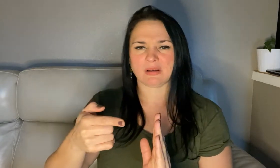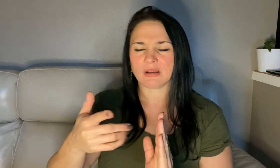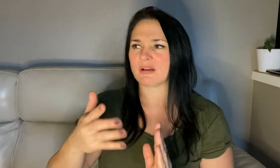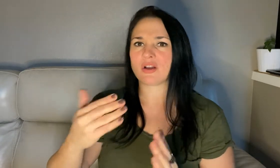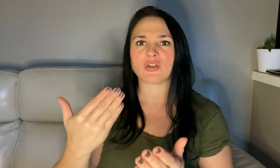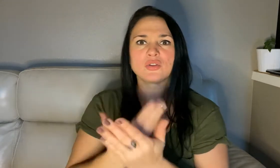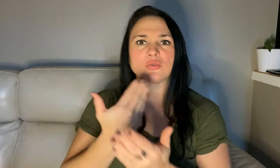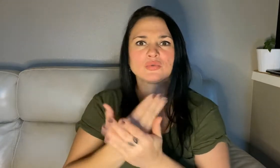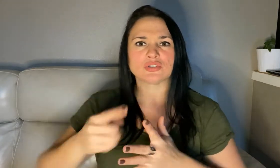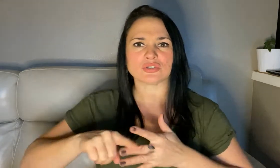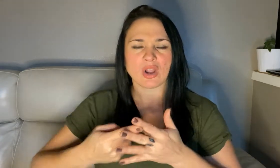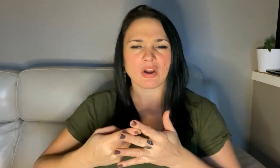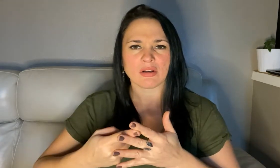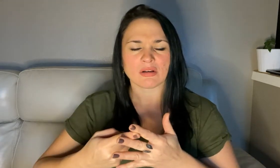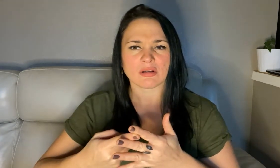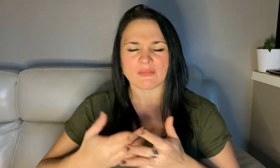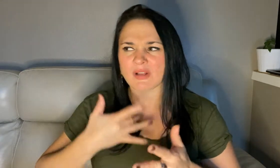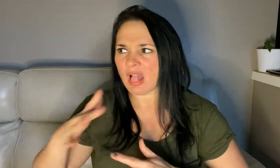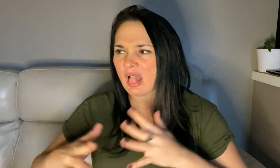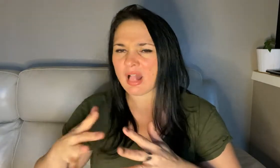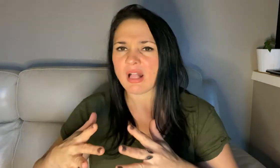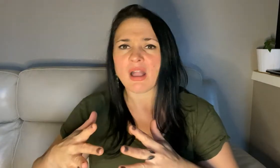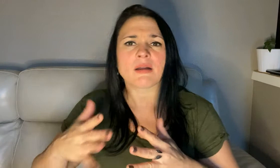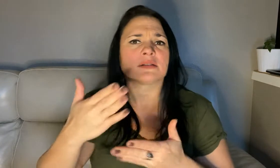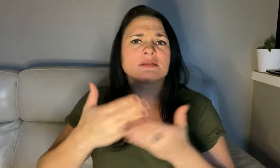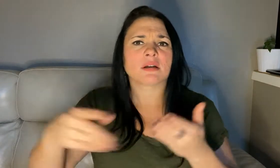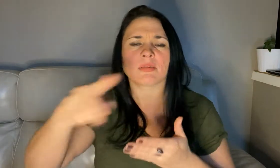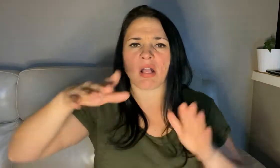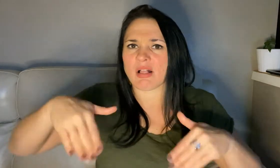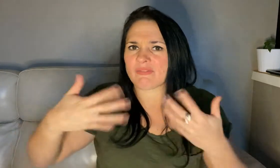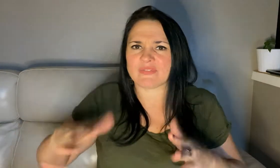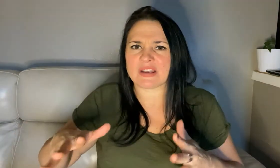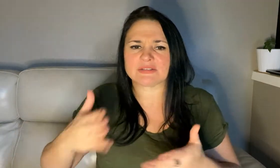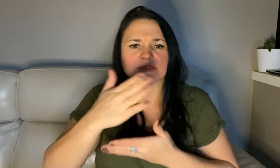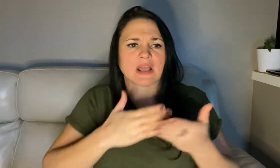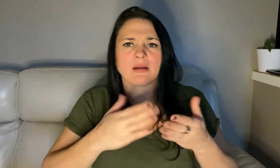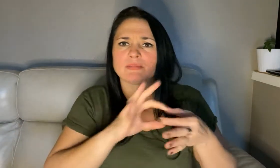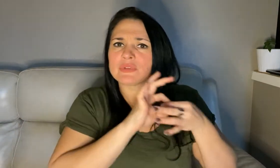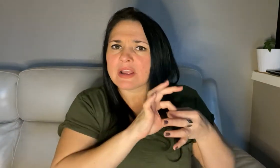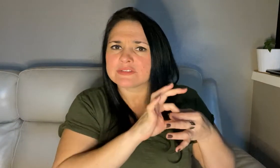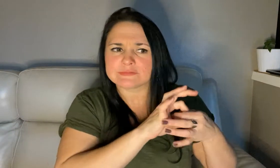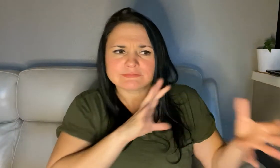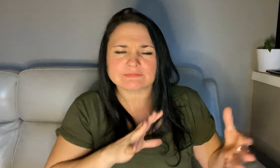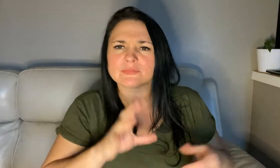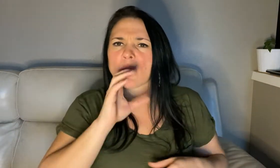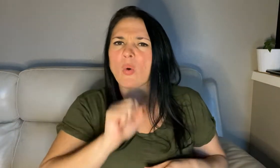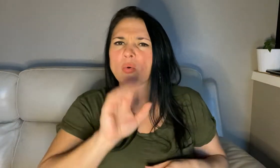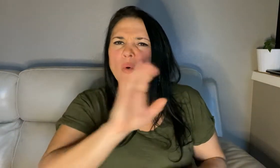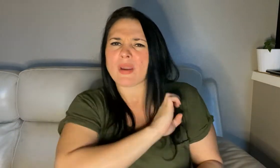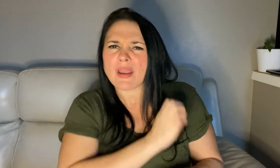for 2021, it's your new beginnings. Some of you haven't really finished releasing